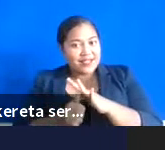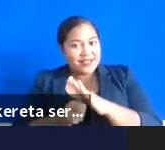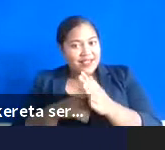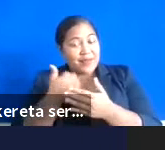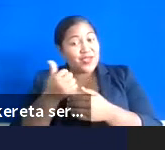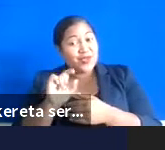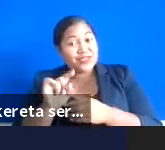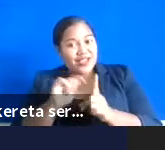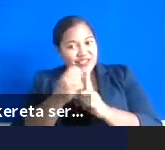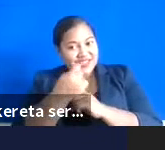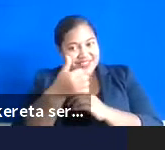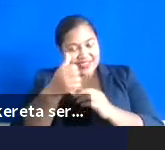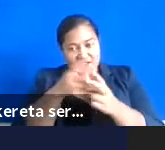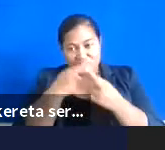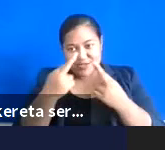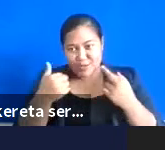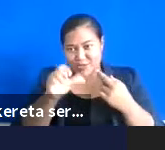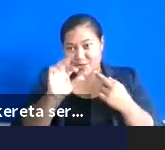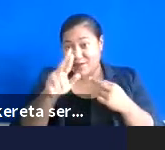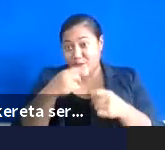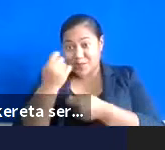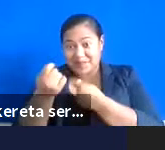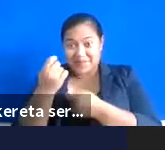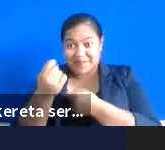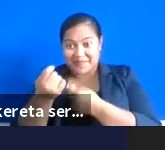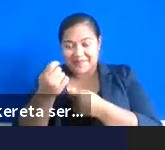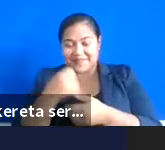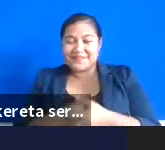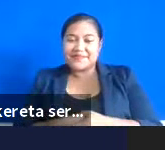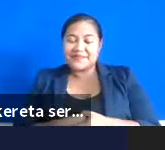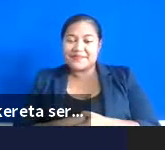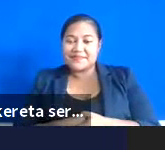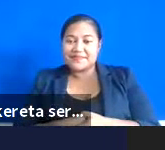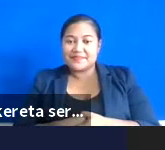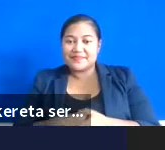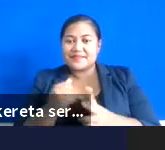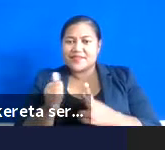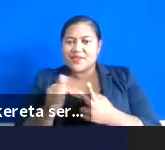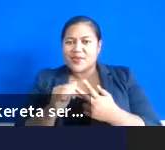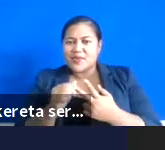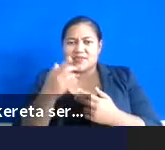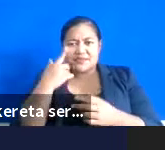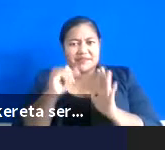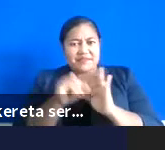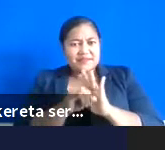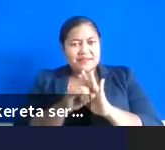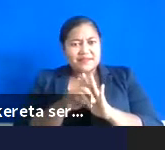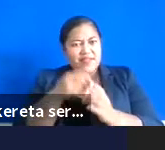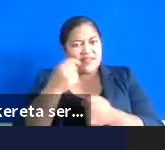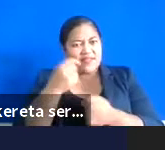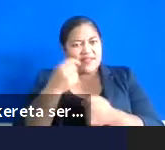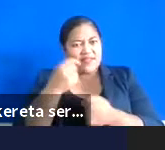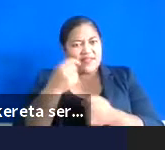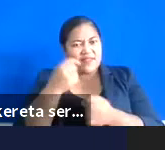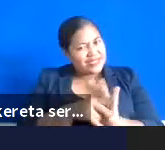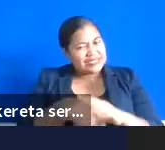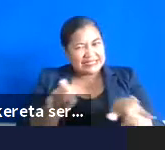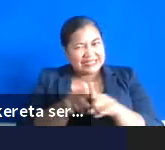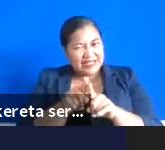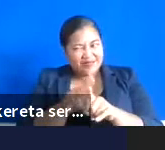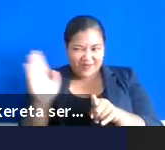users to these fishing grounds so um we also found out that fishing pressure basically stayed um the same across um